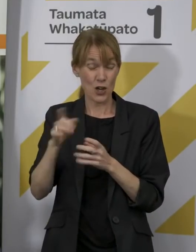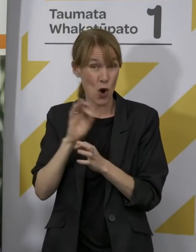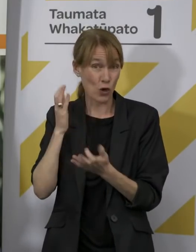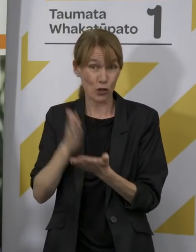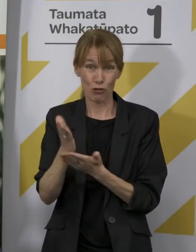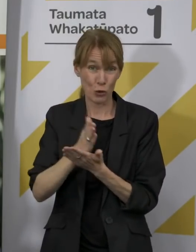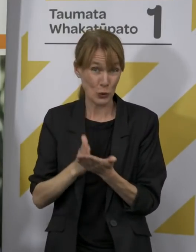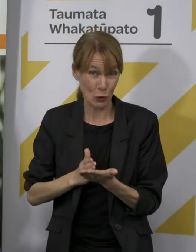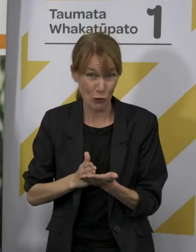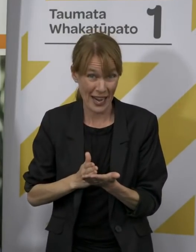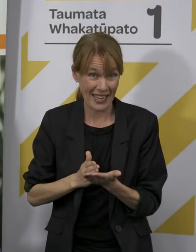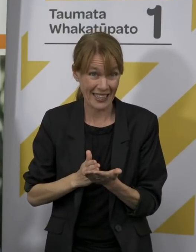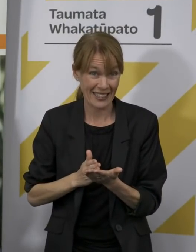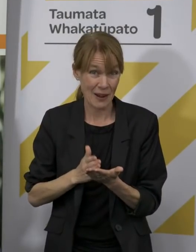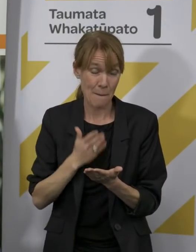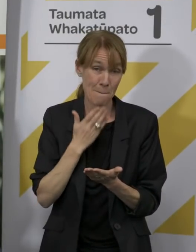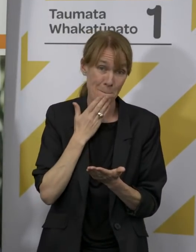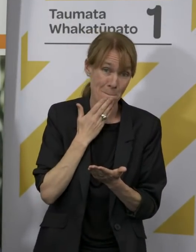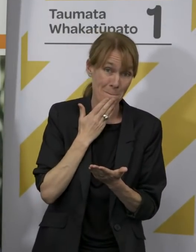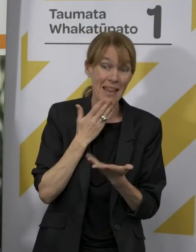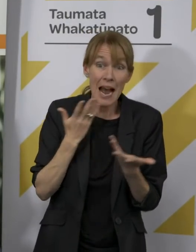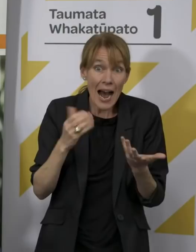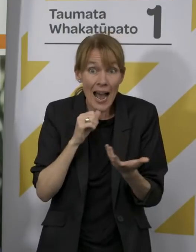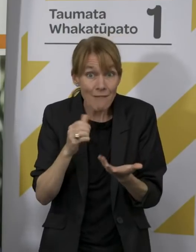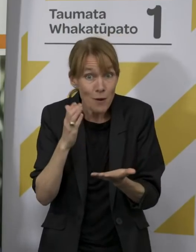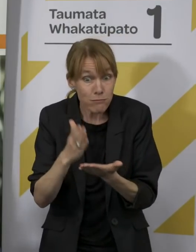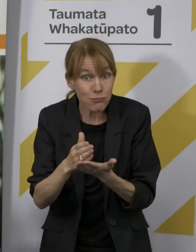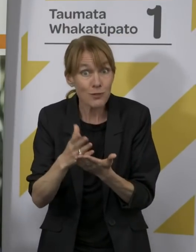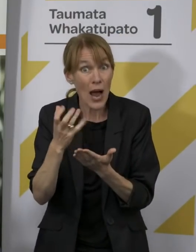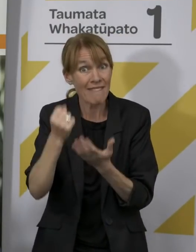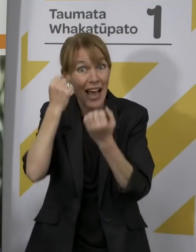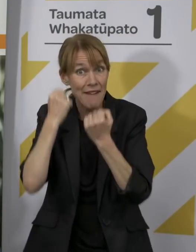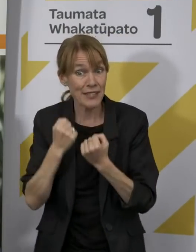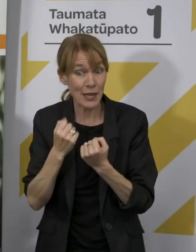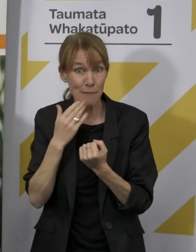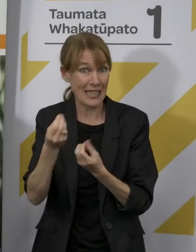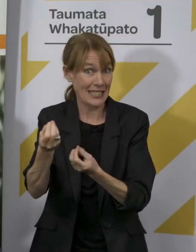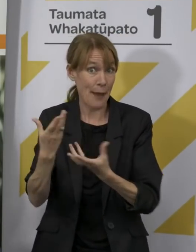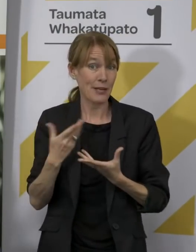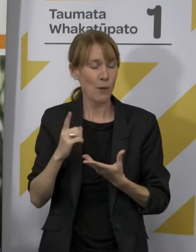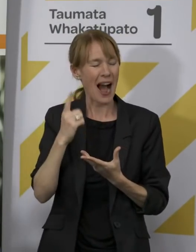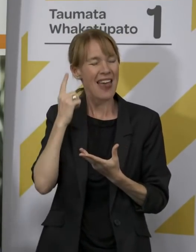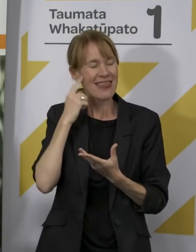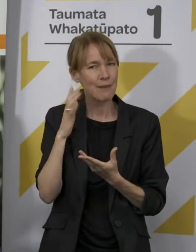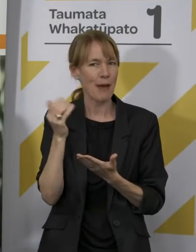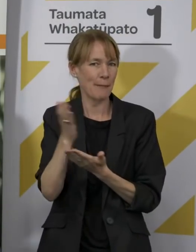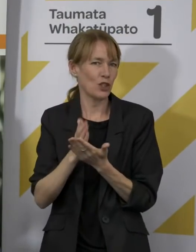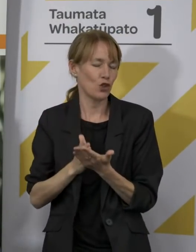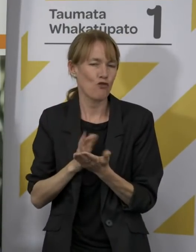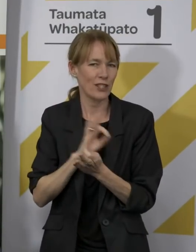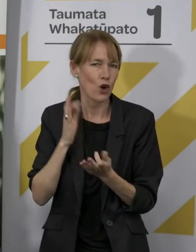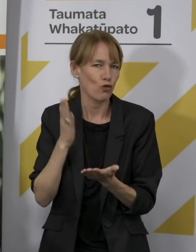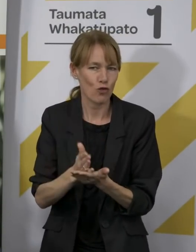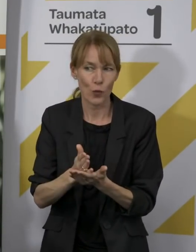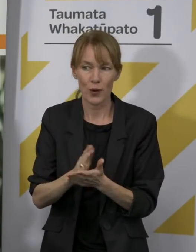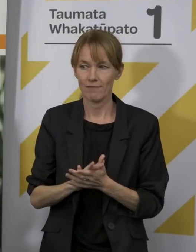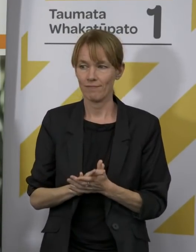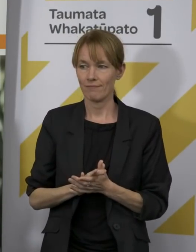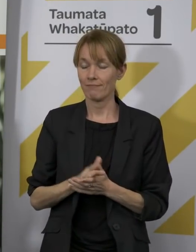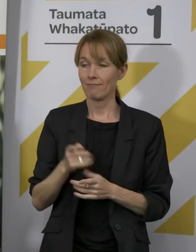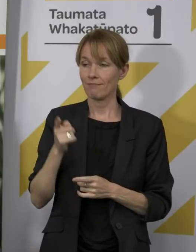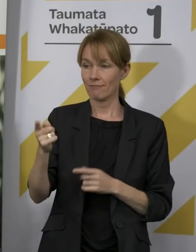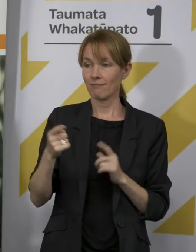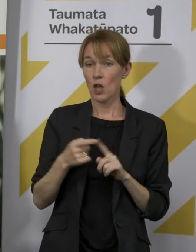But if anyone has information on that person, I'd be very happy to take that as well. Please. Those 2,159 people